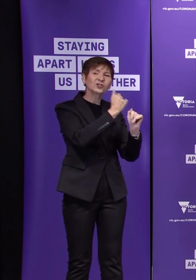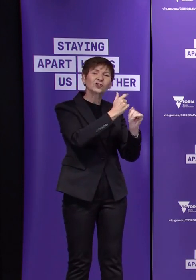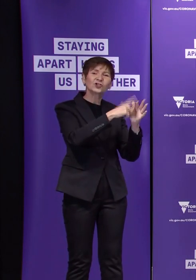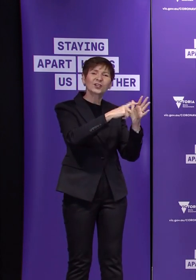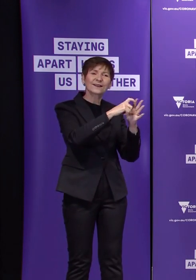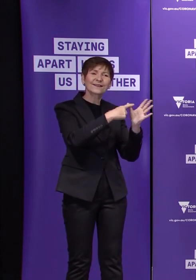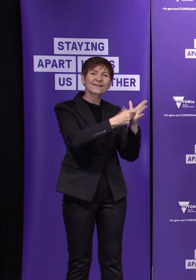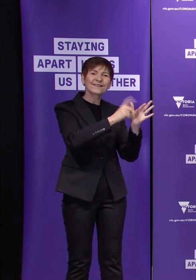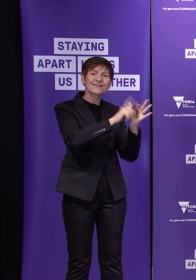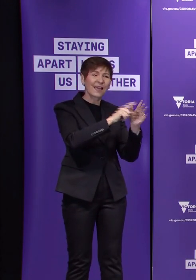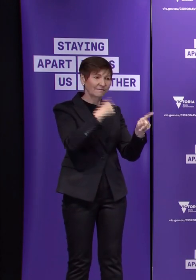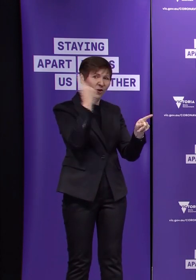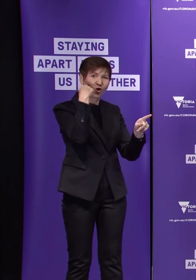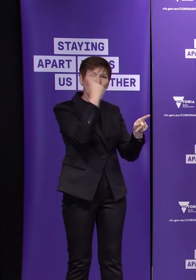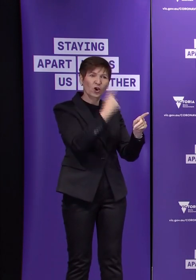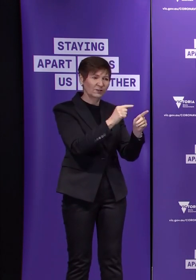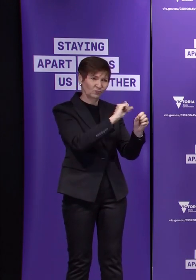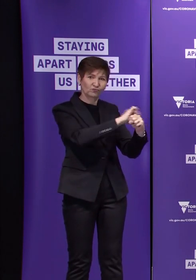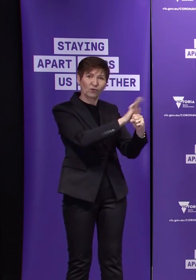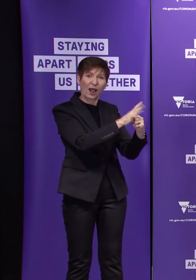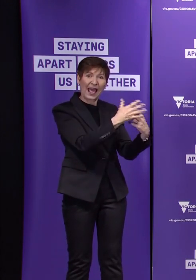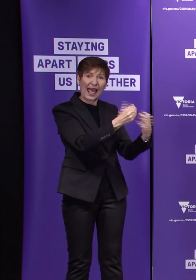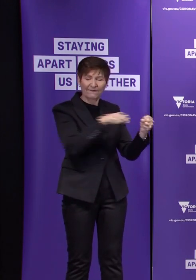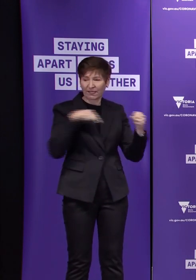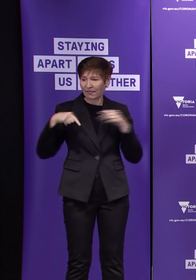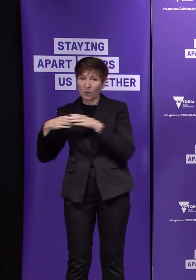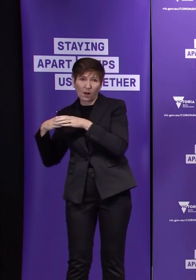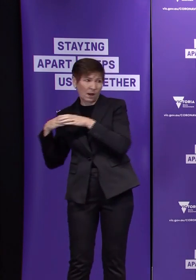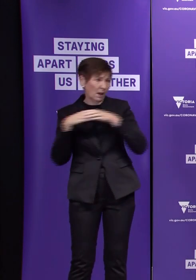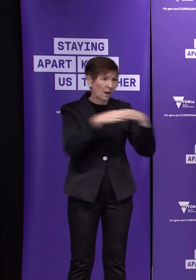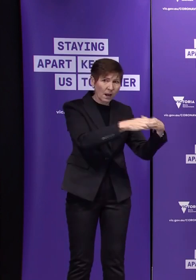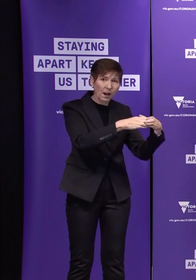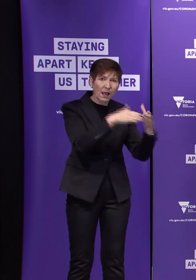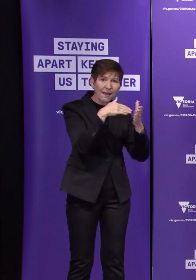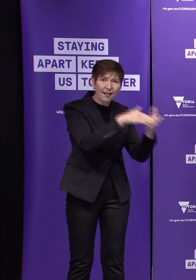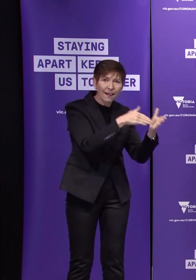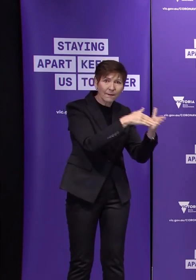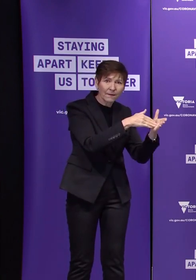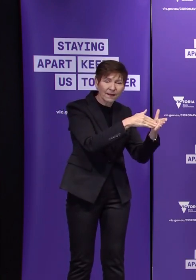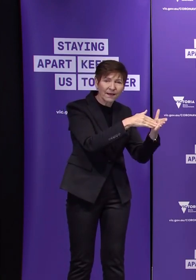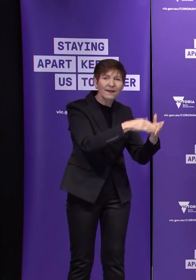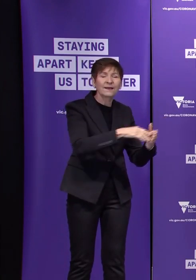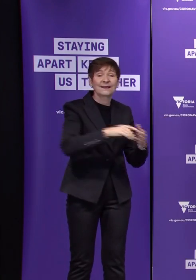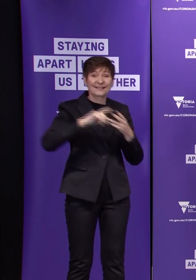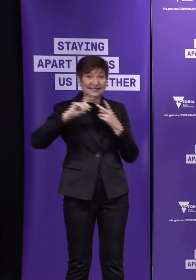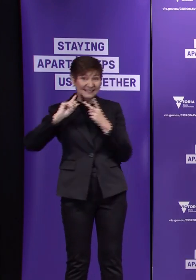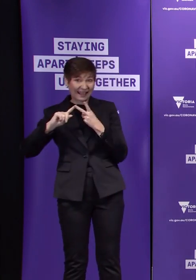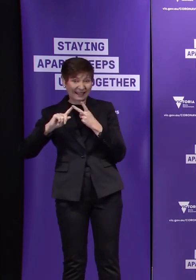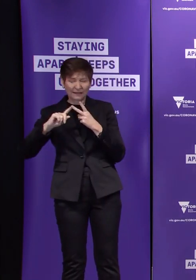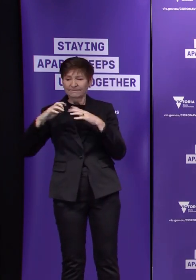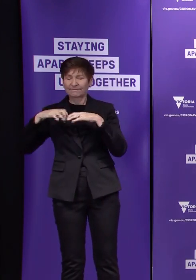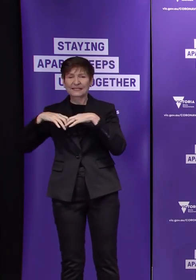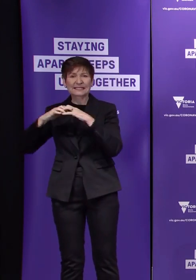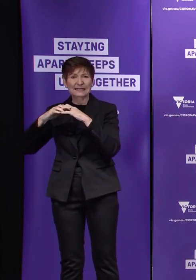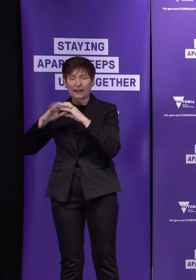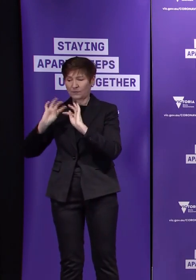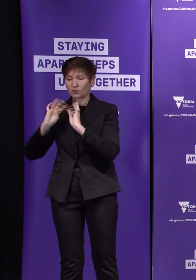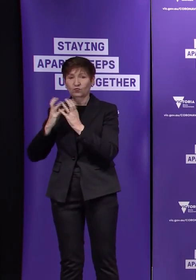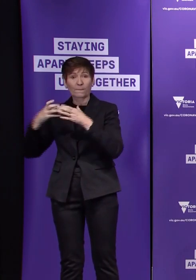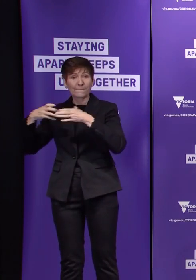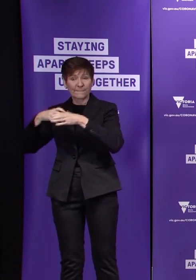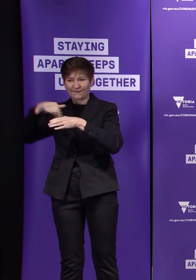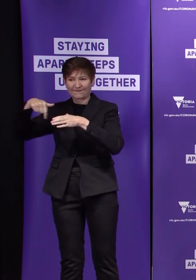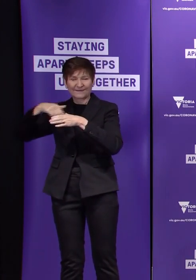some sense of stability to this. It's by no means perfect, and it's by no means over, but